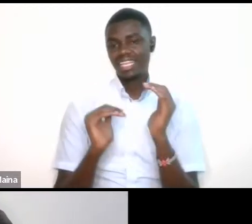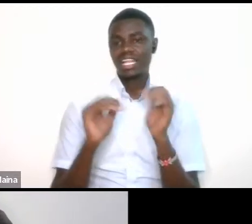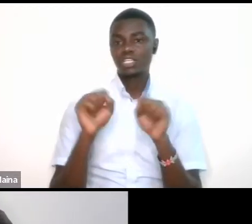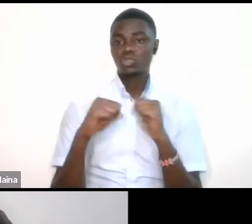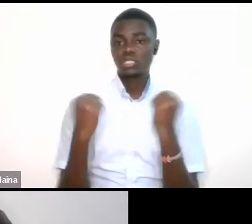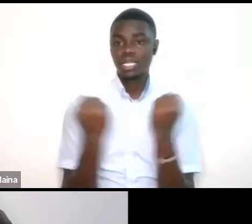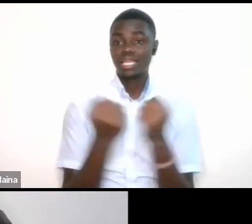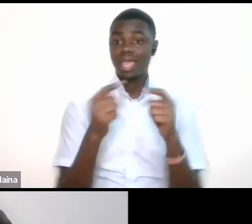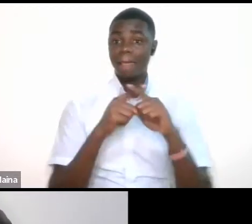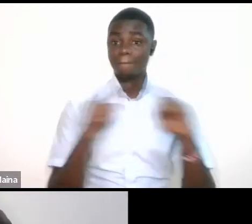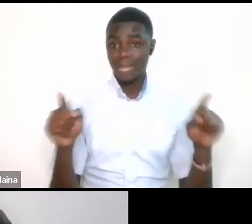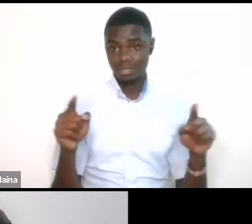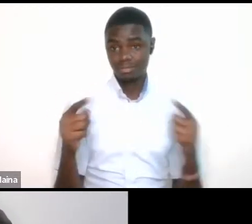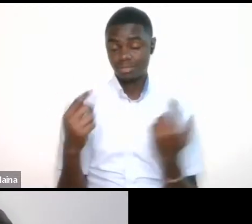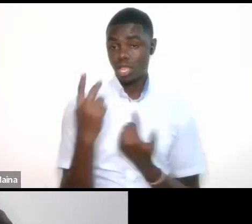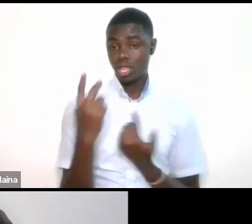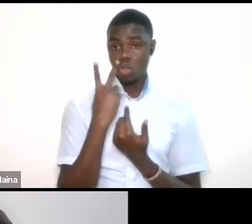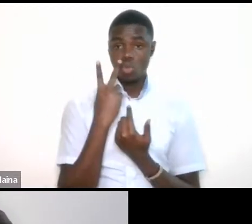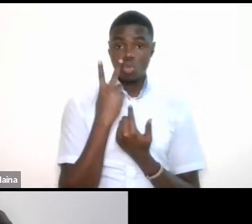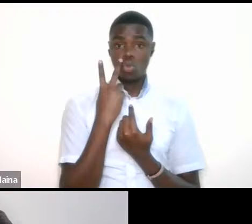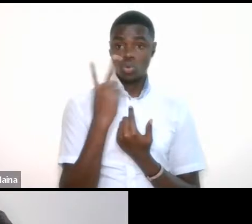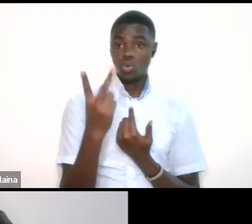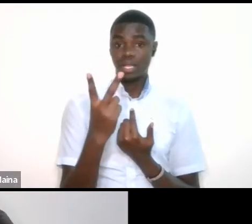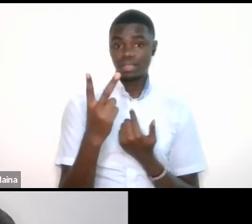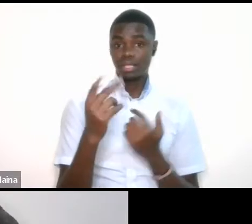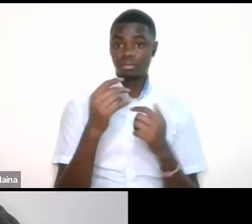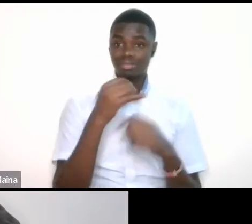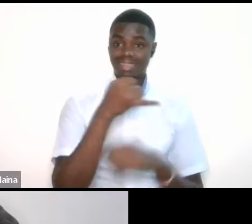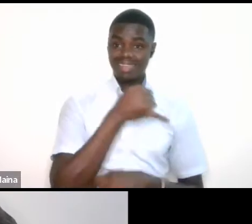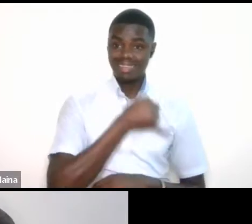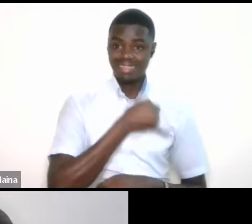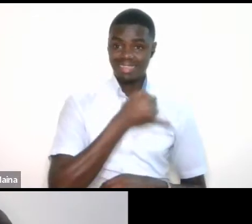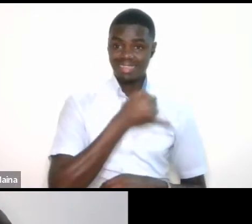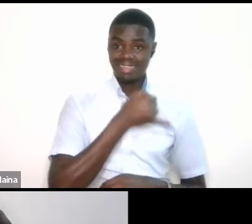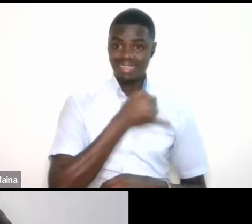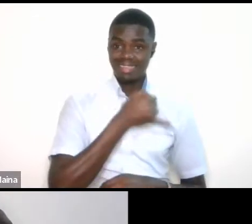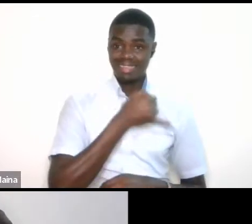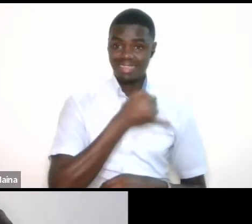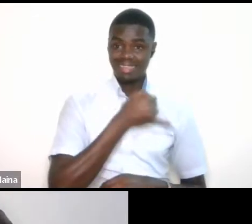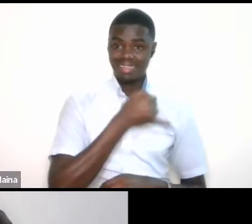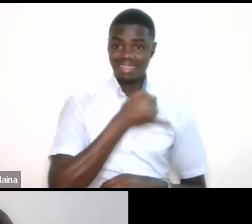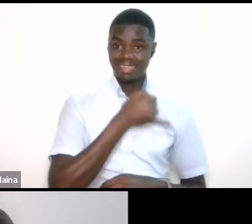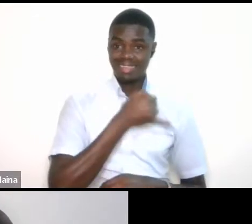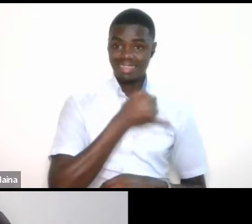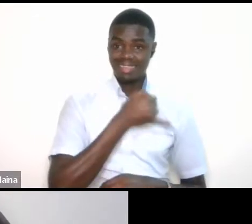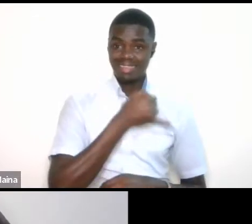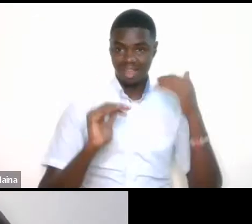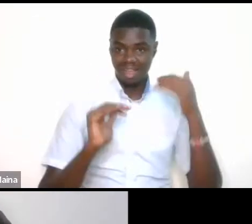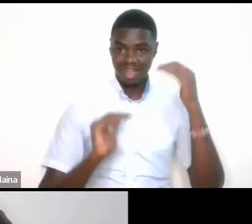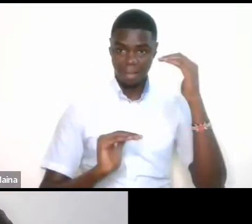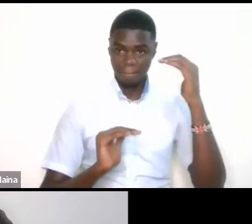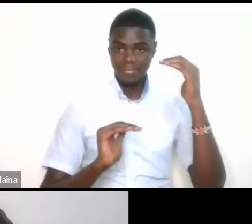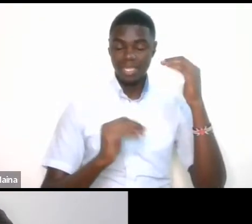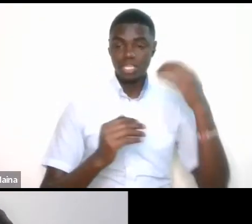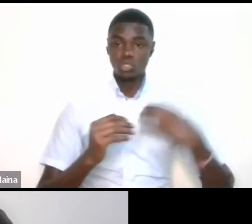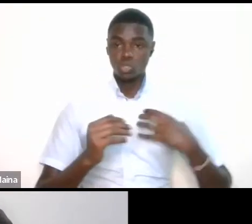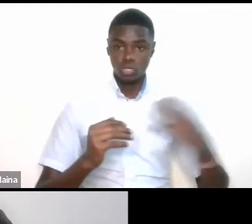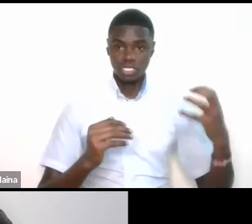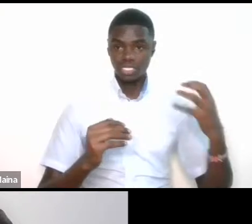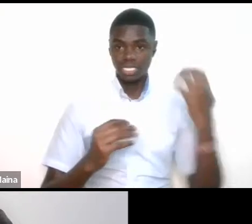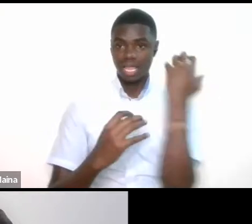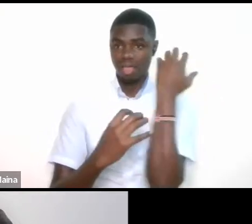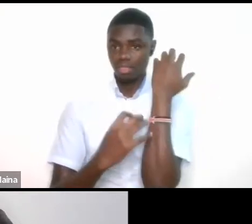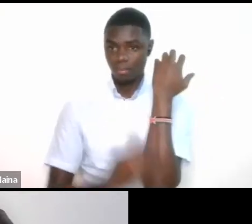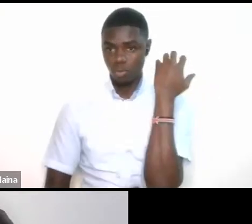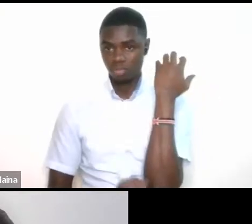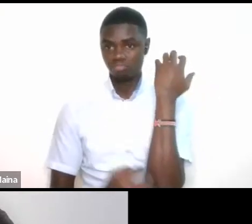the income gap amongst the rich and the poor in the United States, it's huge. If you look at the